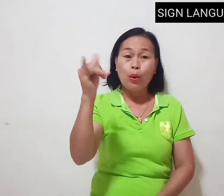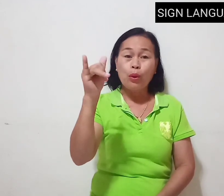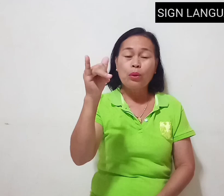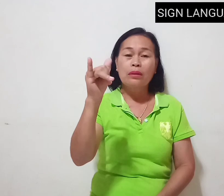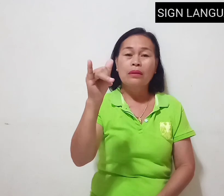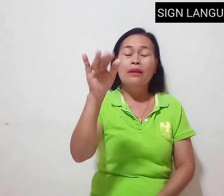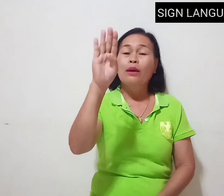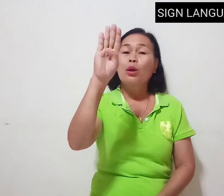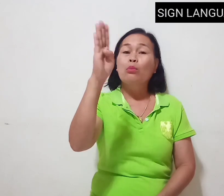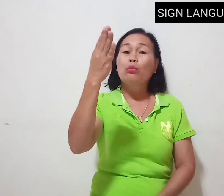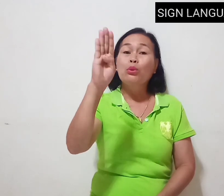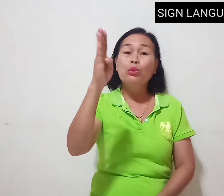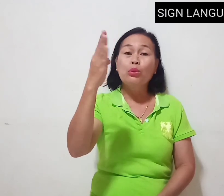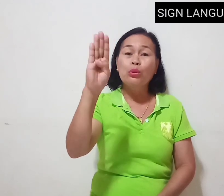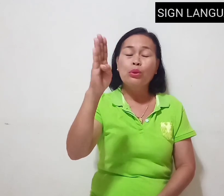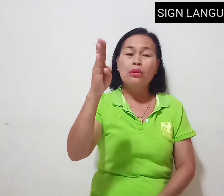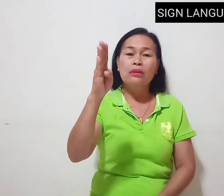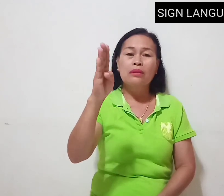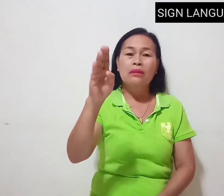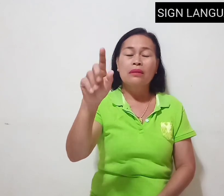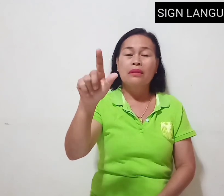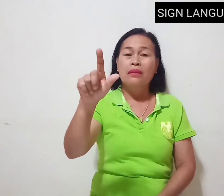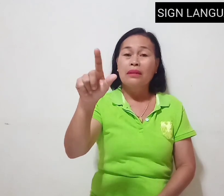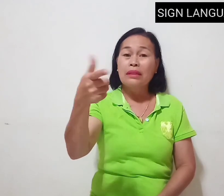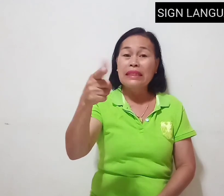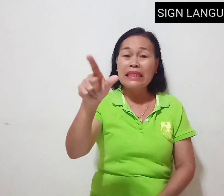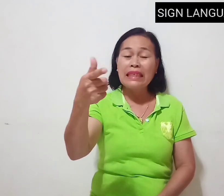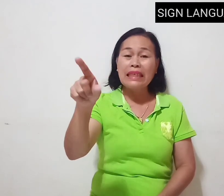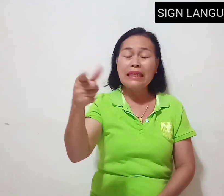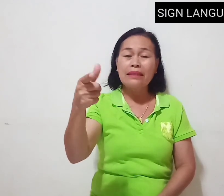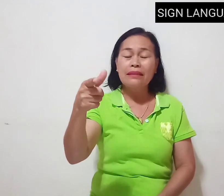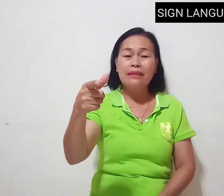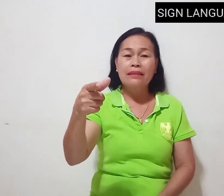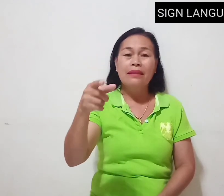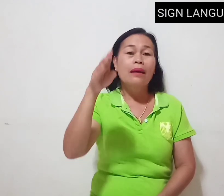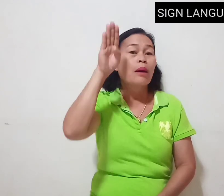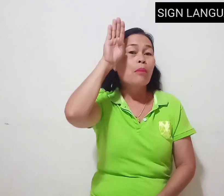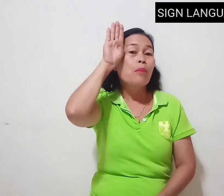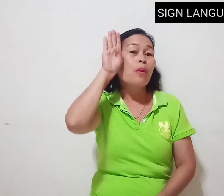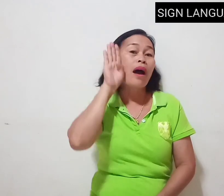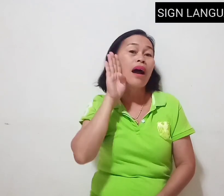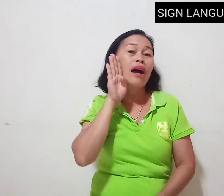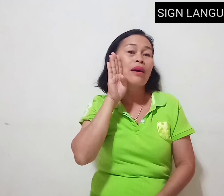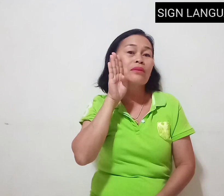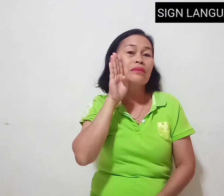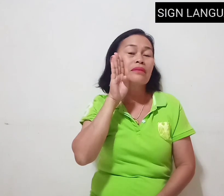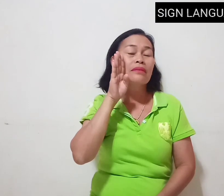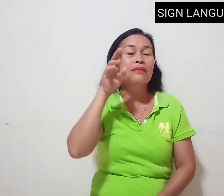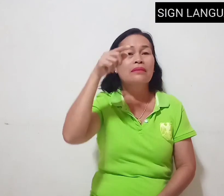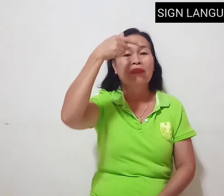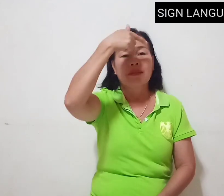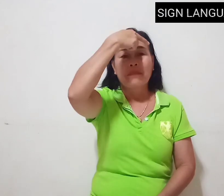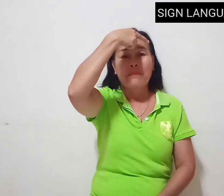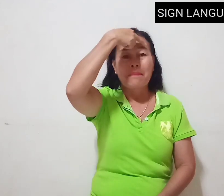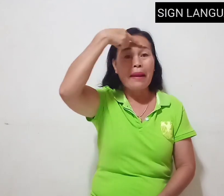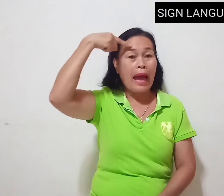yellow, blue, green, brown,